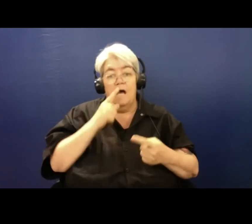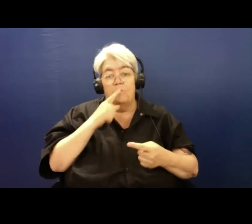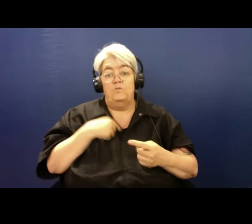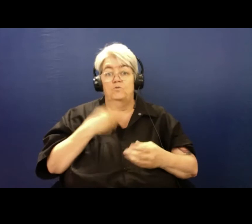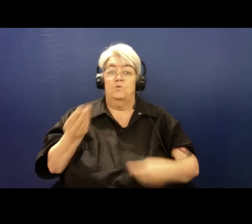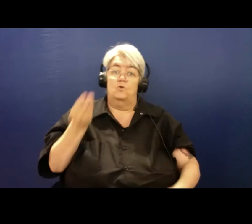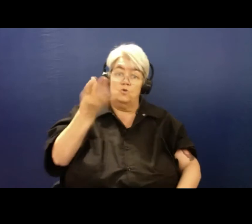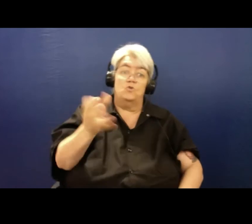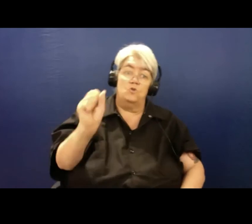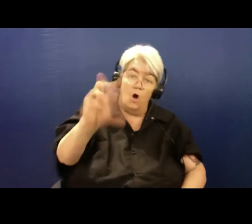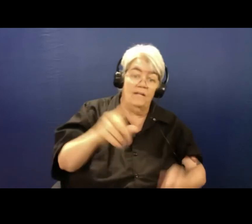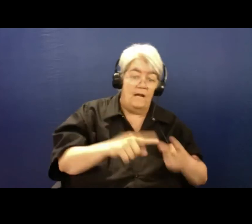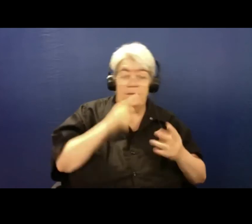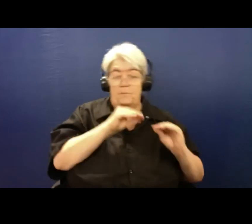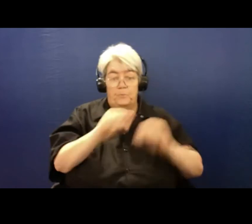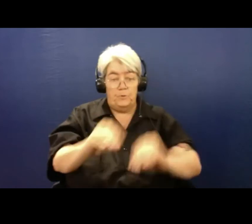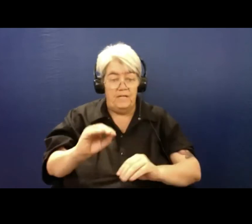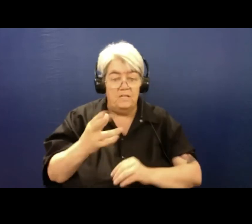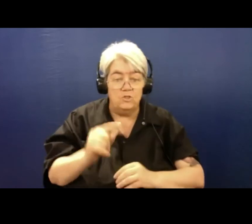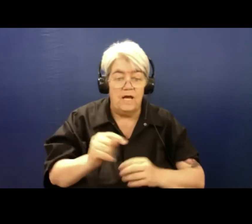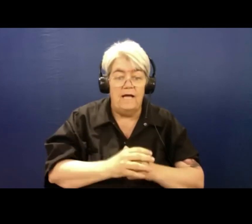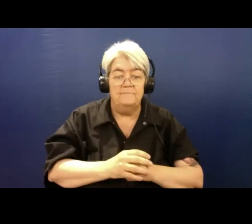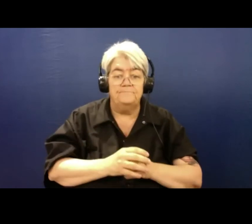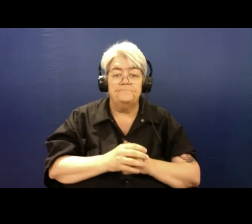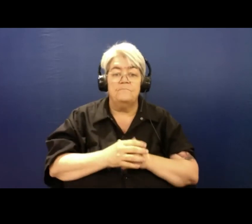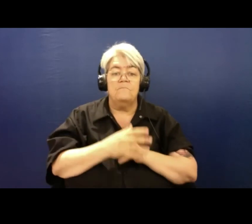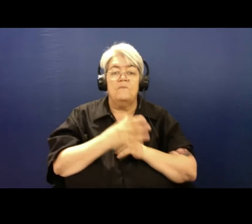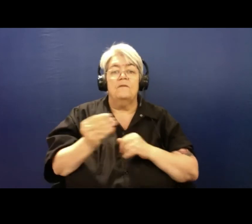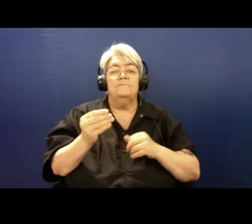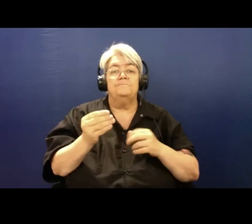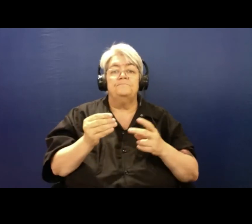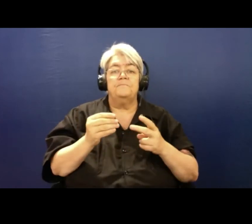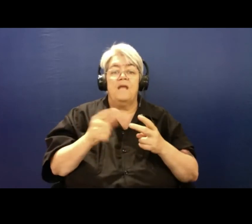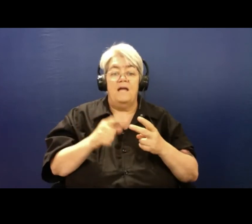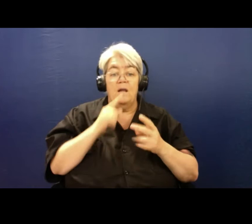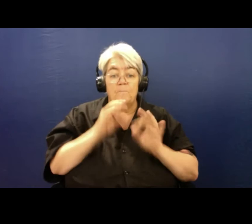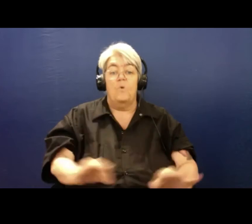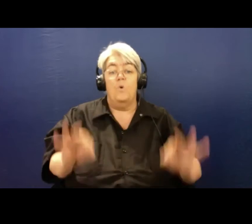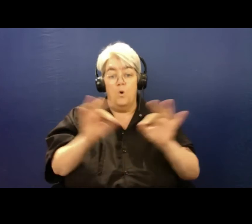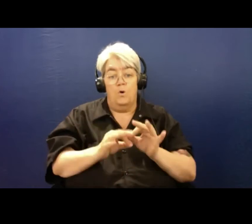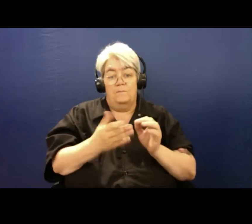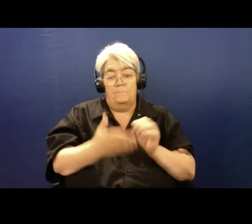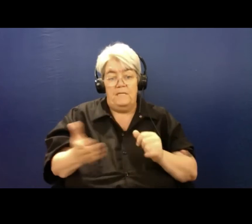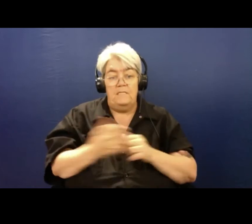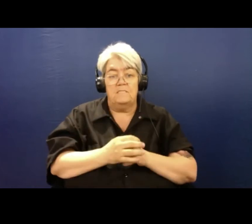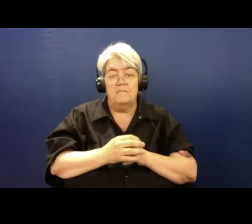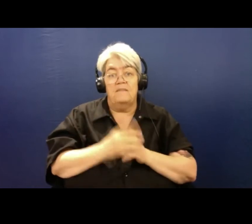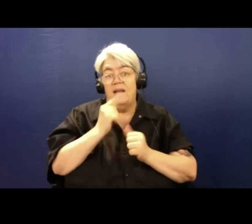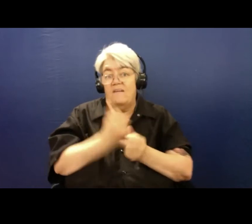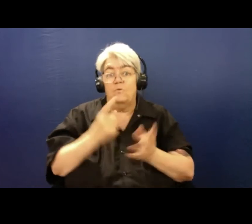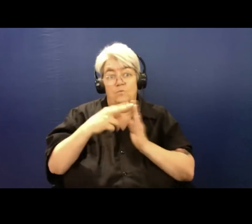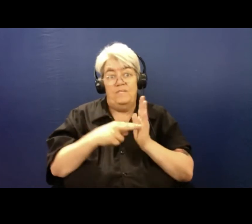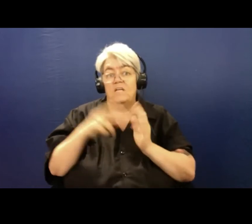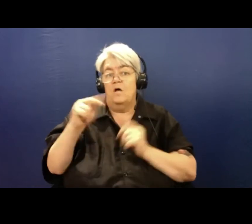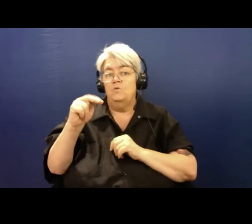can get this in the chat. There is I think a really effective and important piece that I hope everybody reads. It's in the New York Times